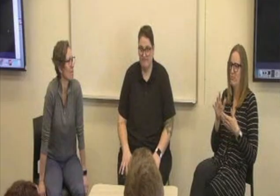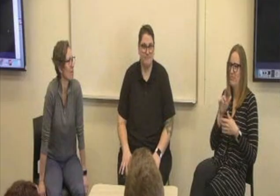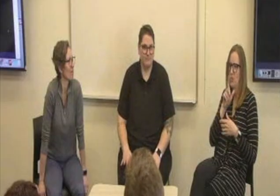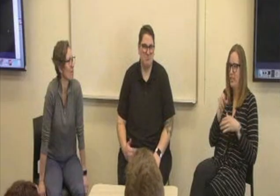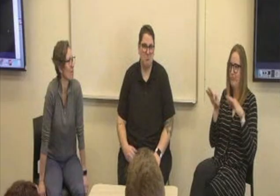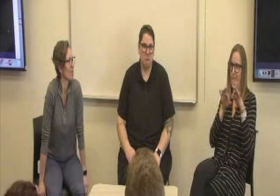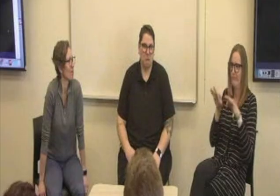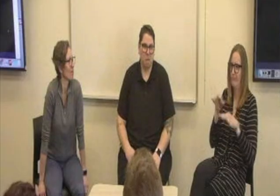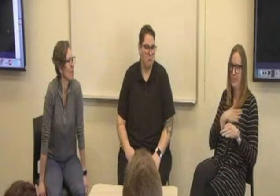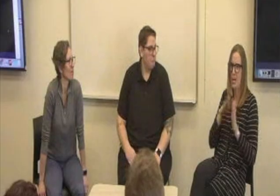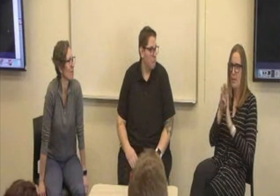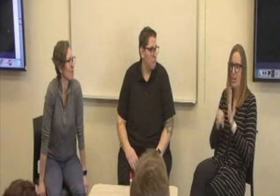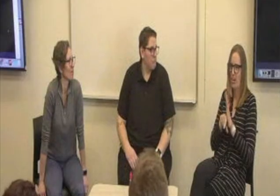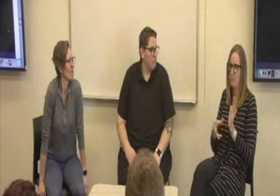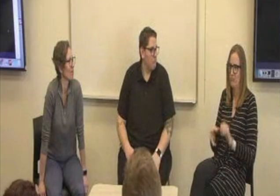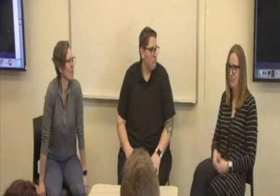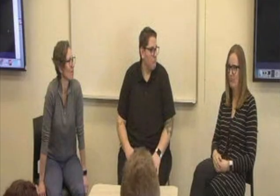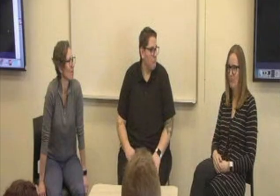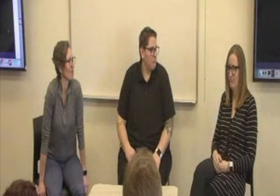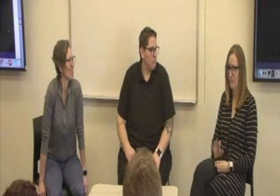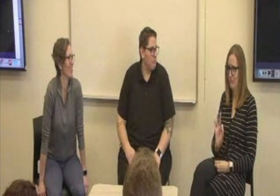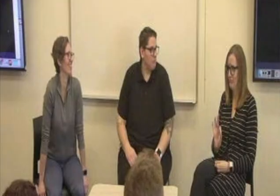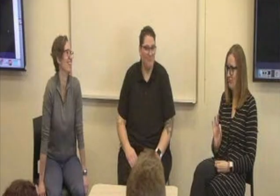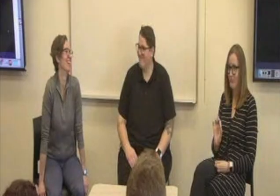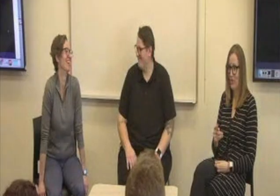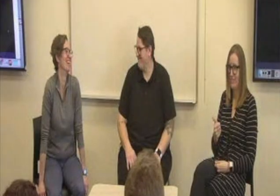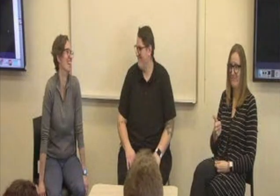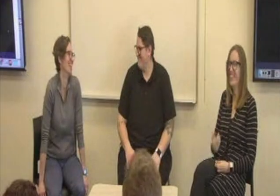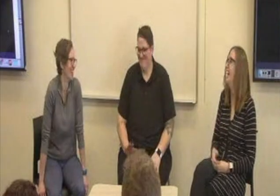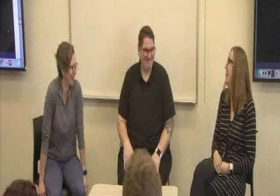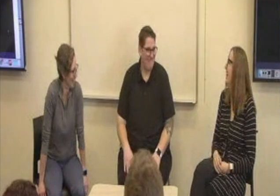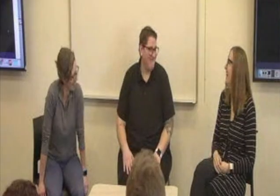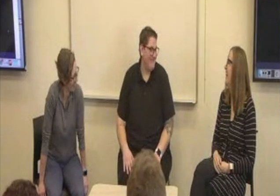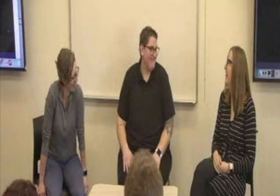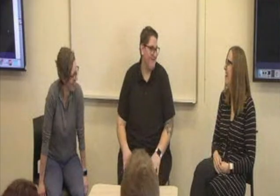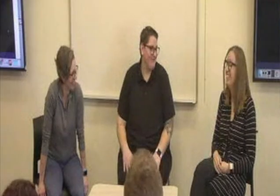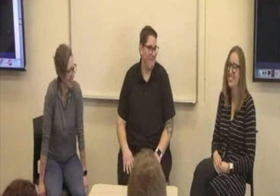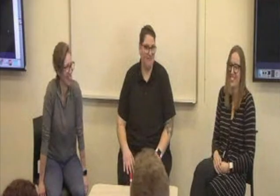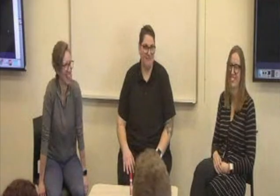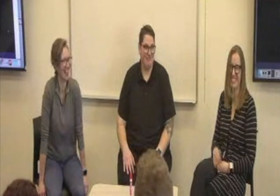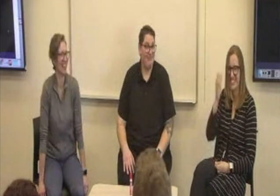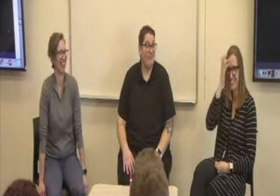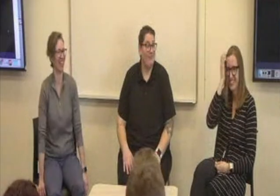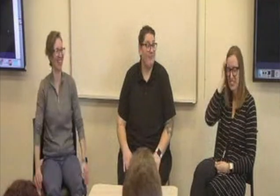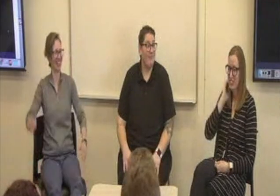correct? Yeah, okay, so I don't need to go too much into my own background. Yep, right? Okay, yep, you know what I